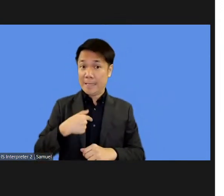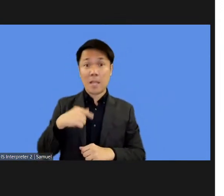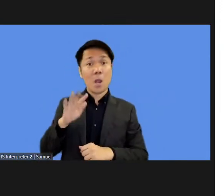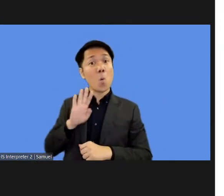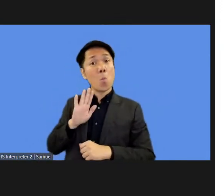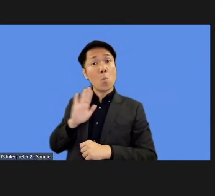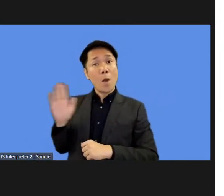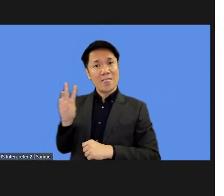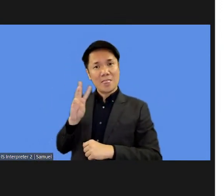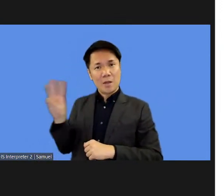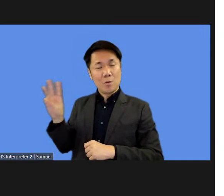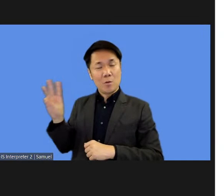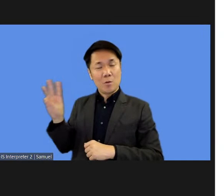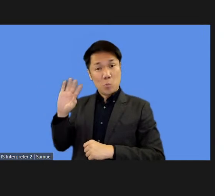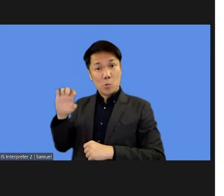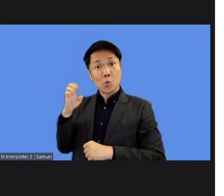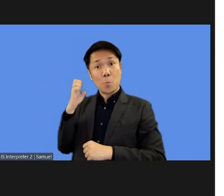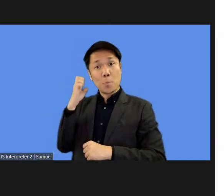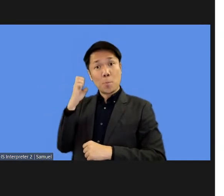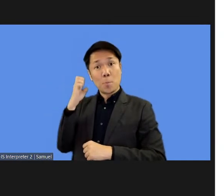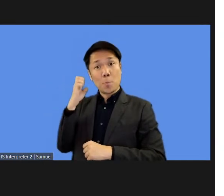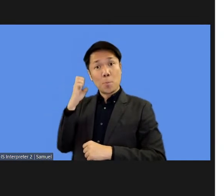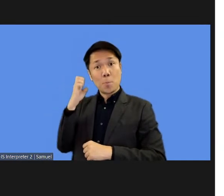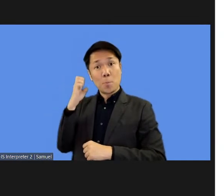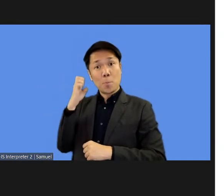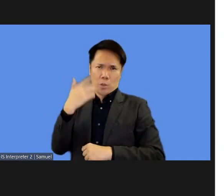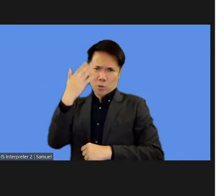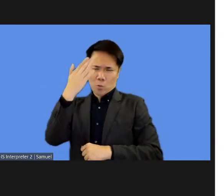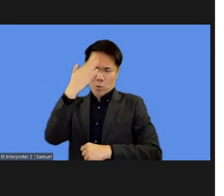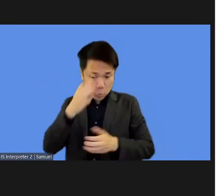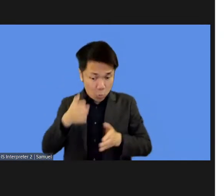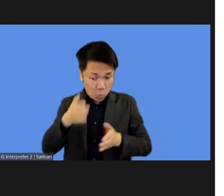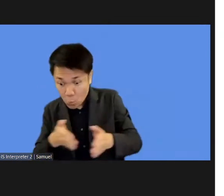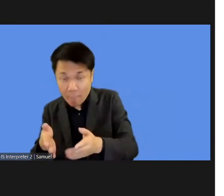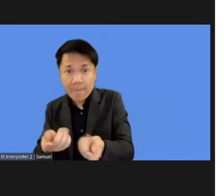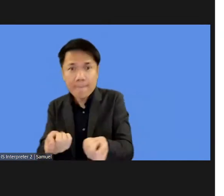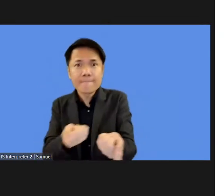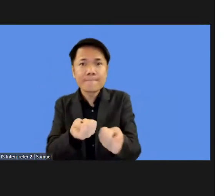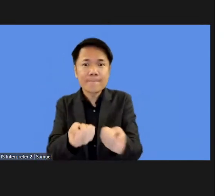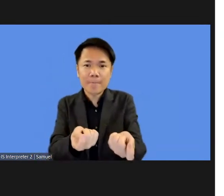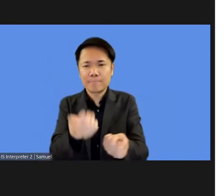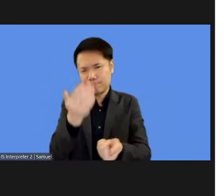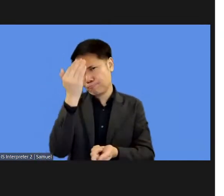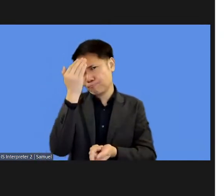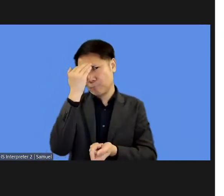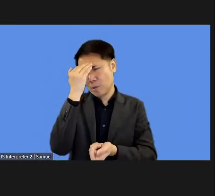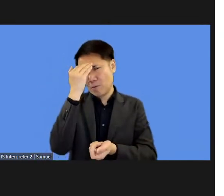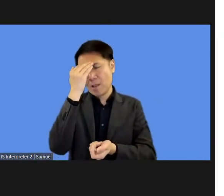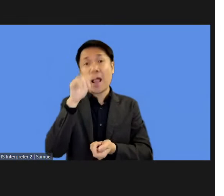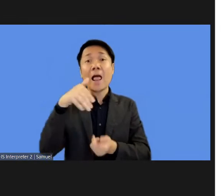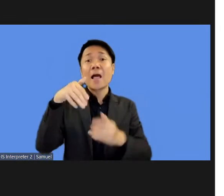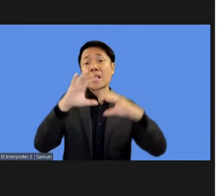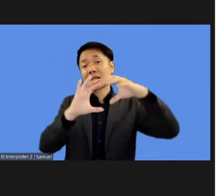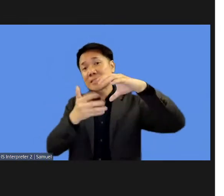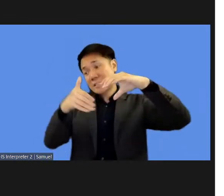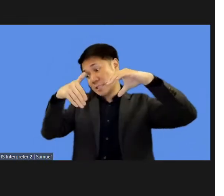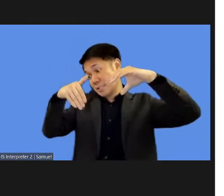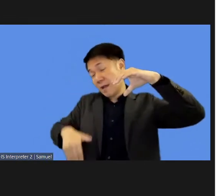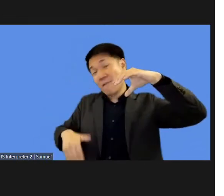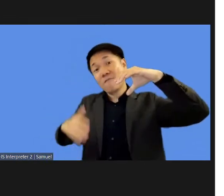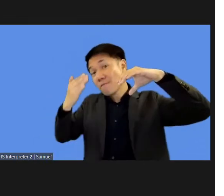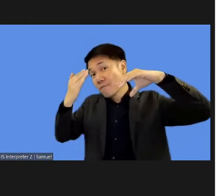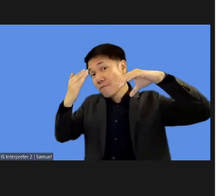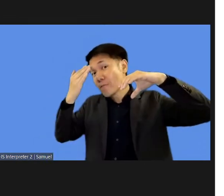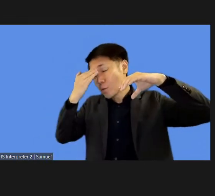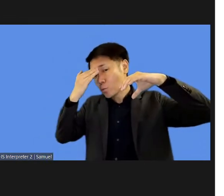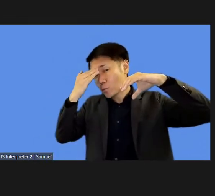examples for river basin management and cooperation. The same thing goes in the South. They have the protocol, SADC protocol